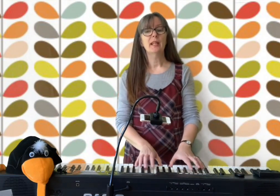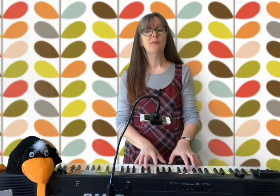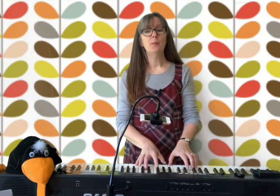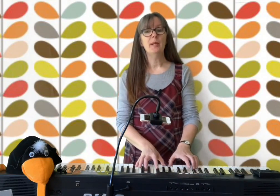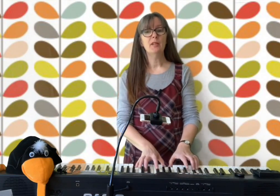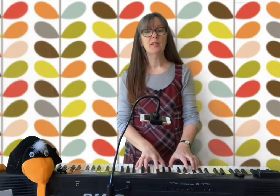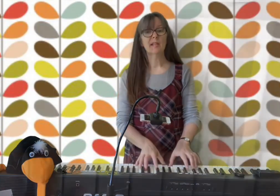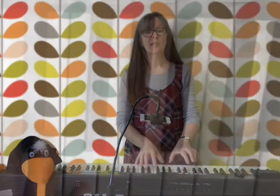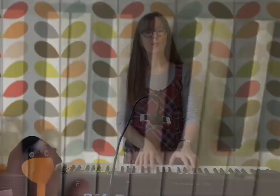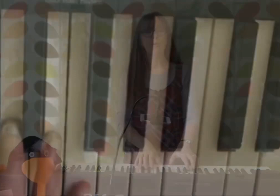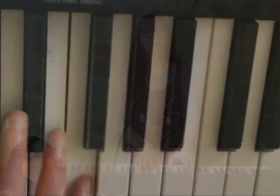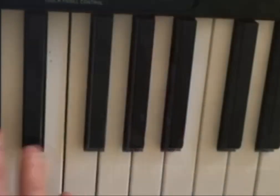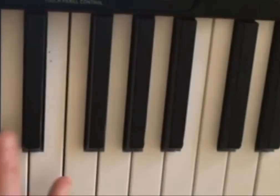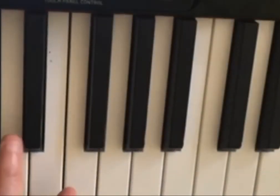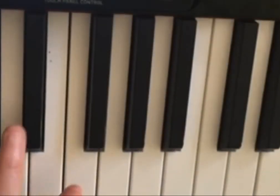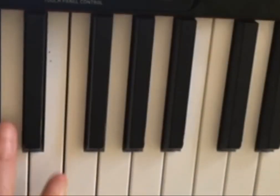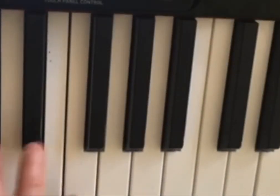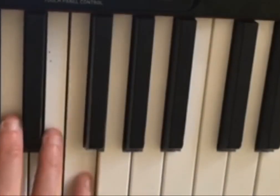If you built a snowman.